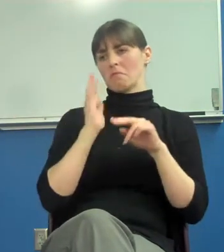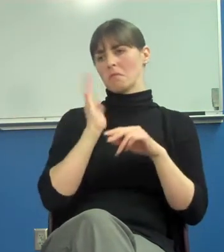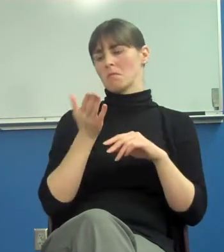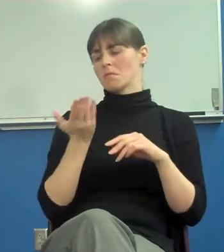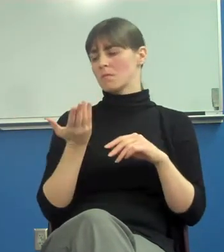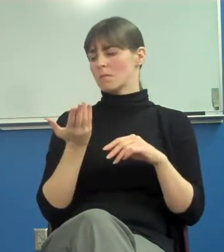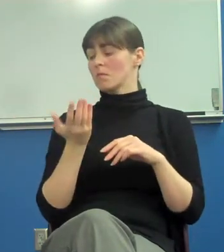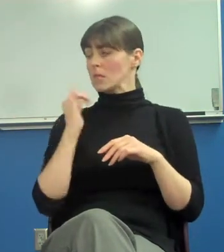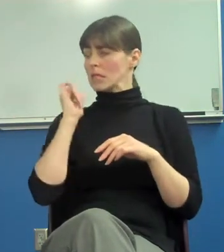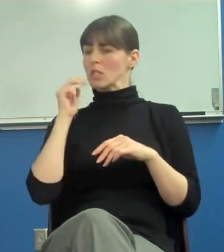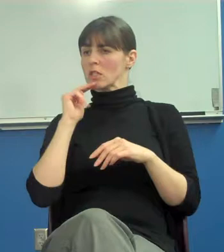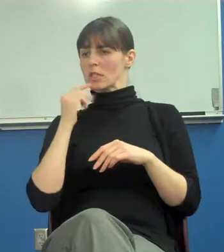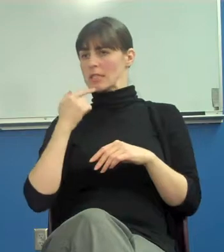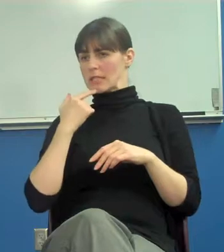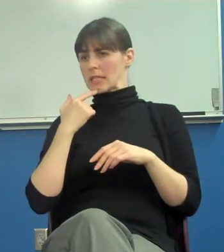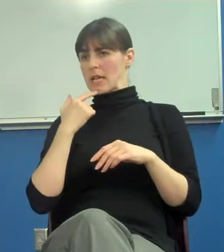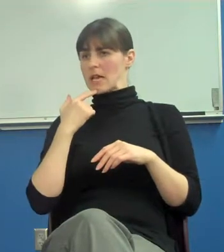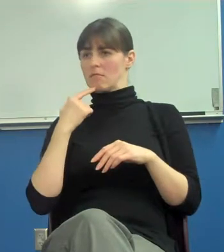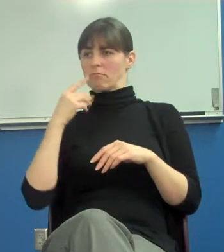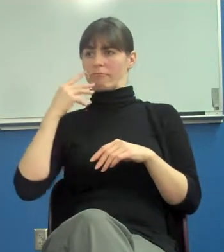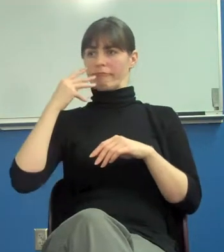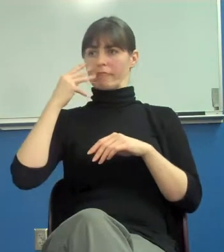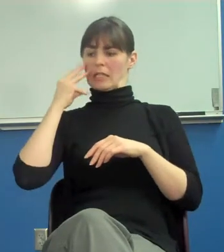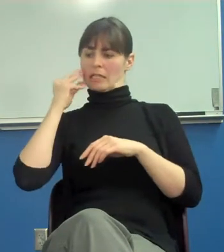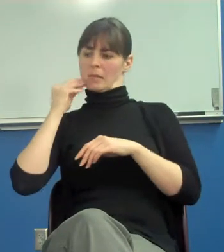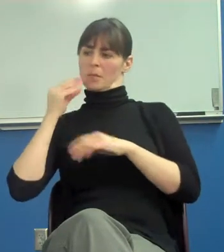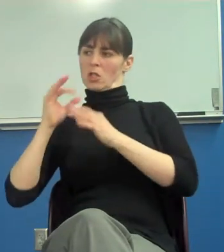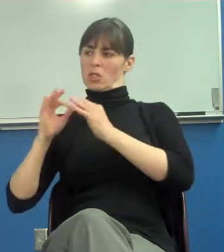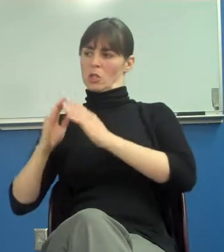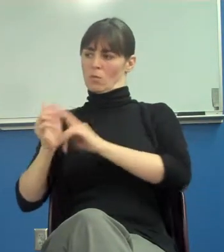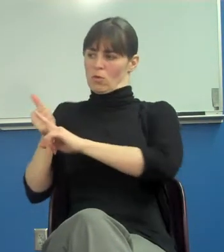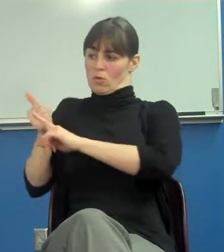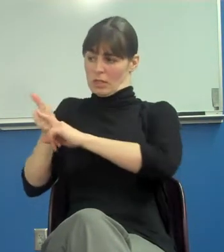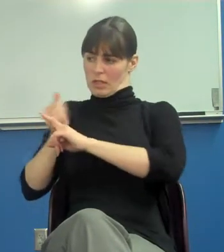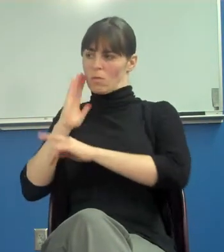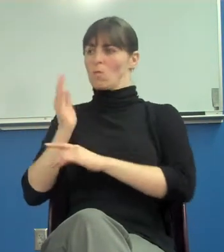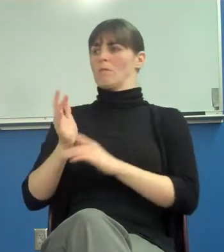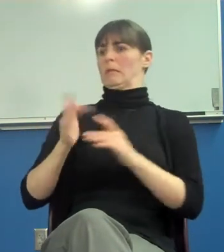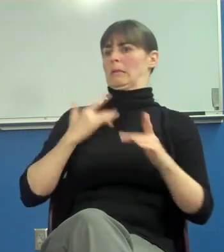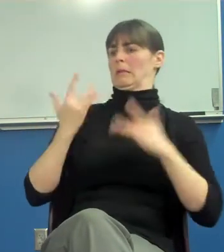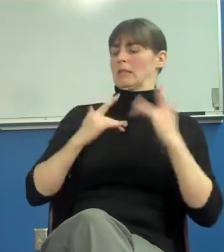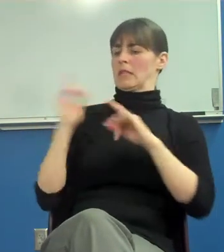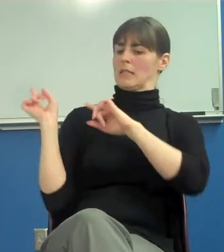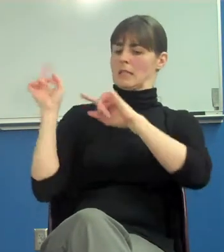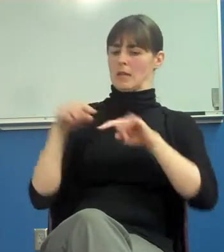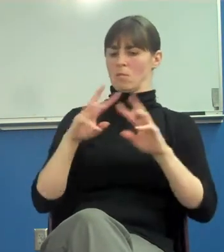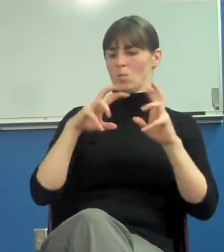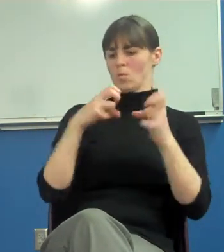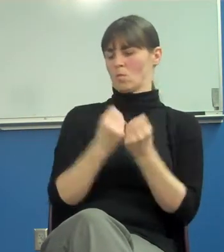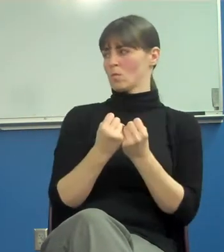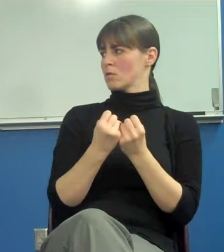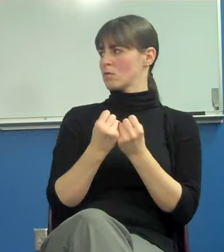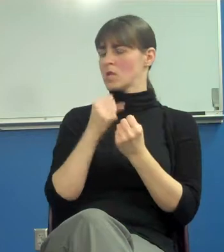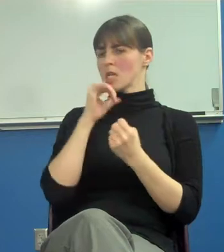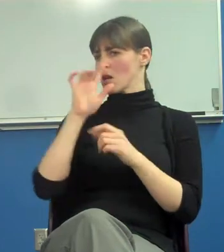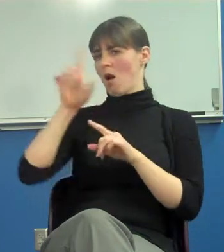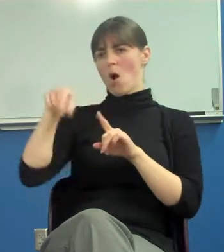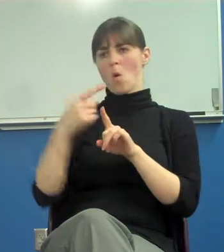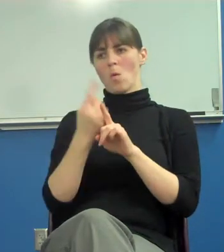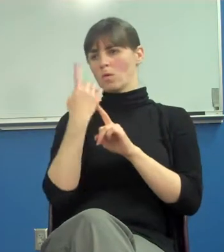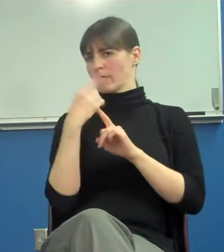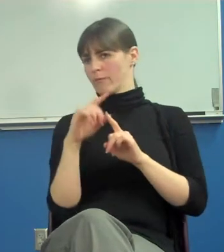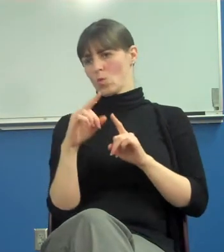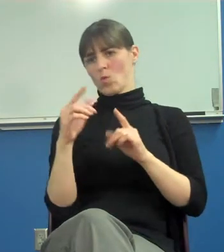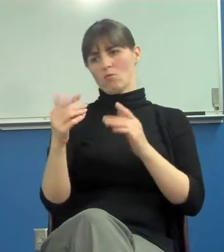that, being experienced interpreter, she would love to, she was really excited to come to this workshop. So it's not just for, newbies, it is